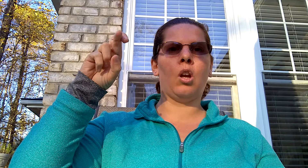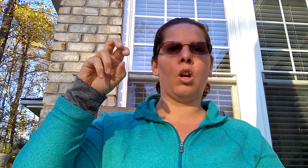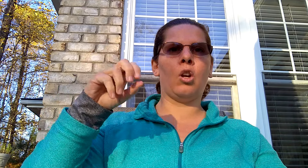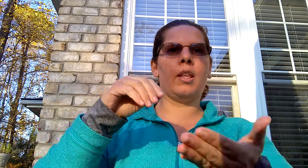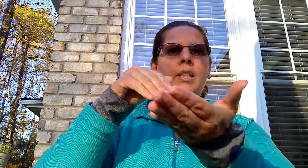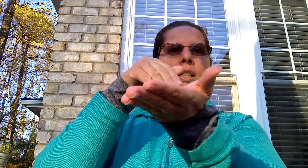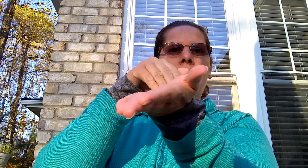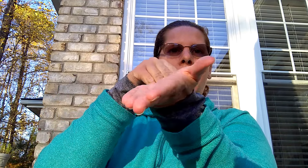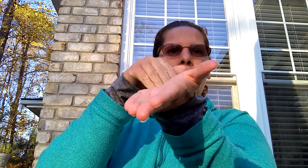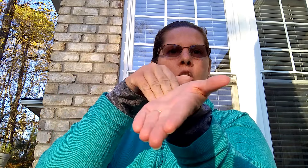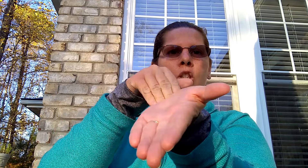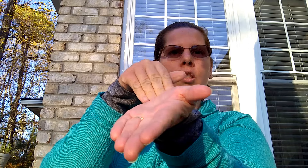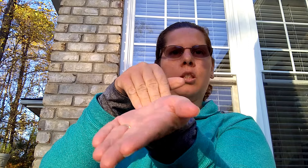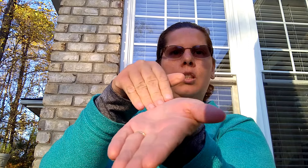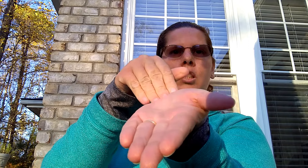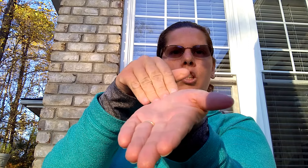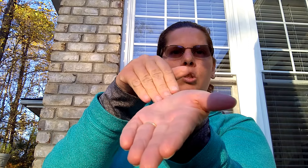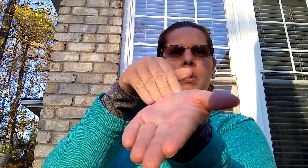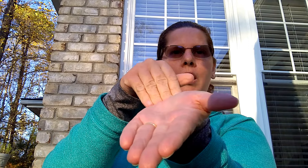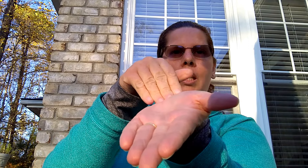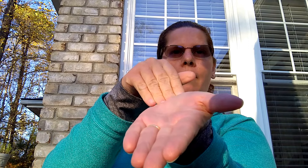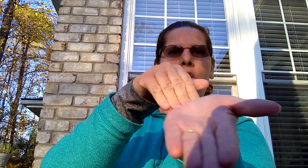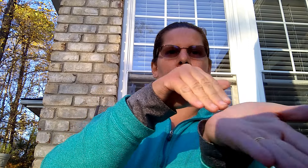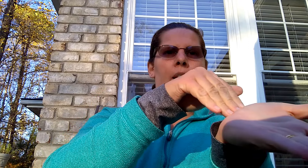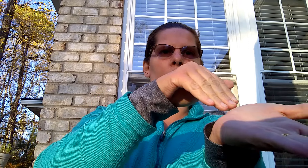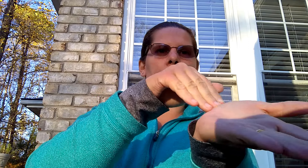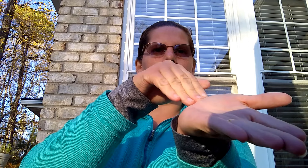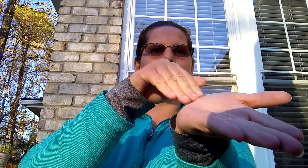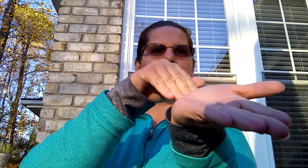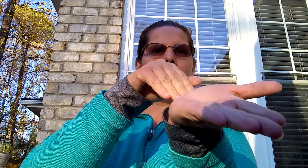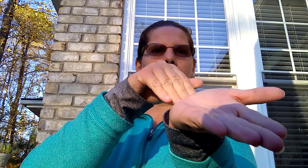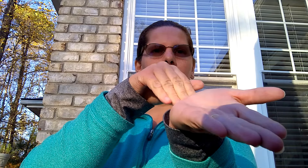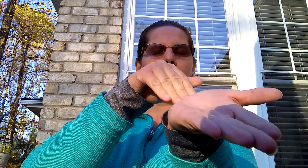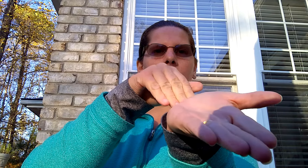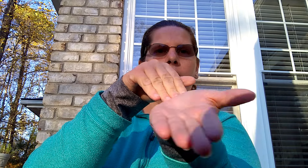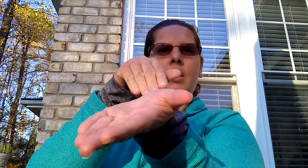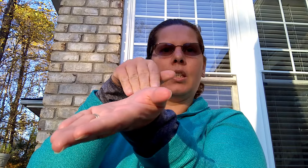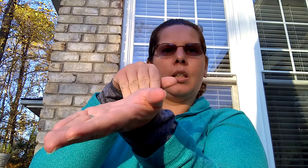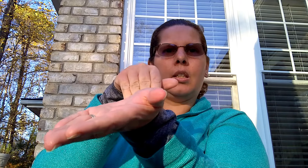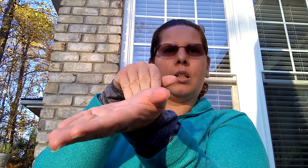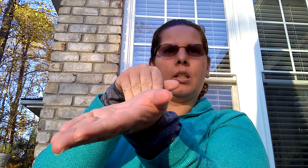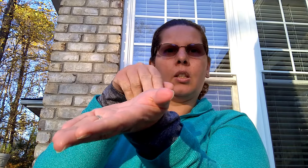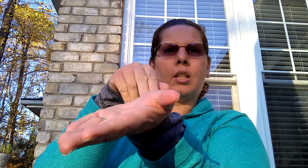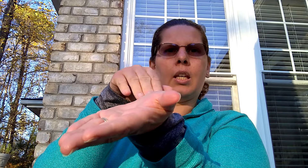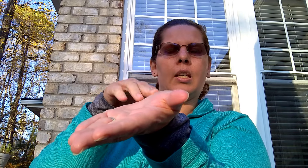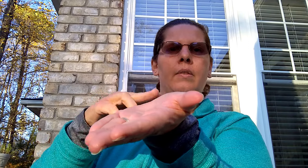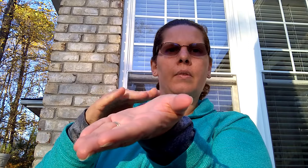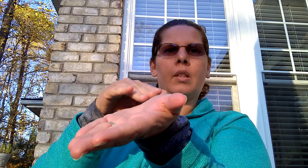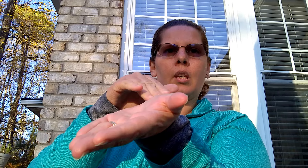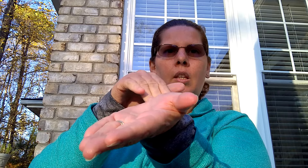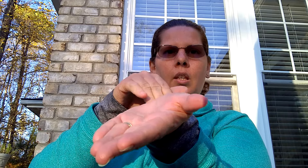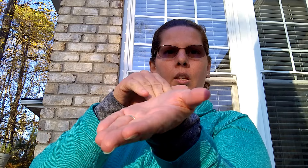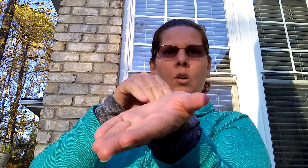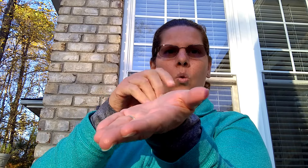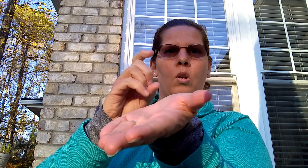CHIROPRACTOR, that's a doctor. This should be the sign for doctor, if you can see it here. Okay. Or you